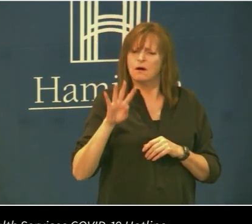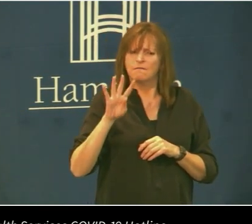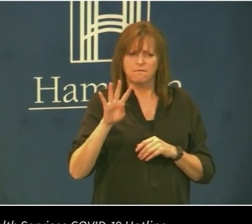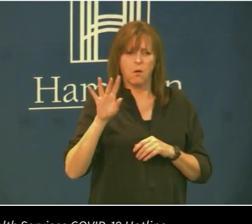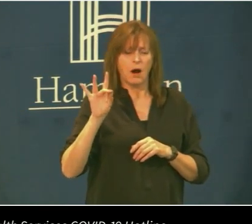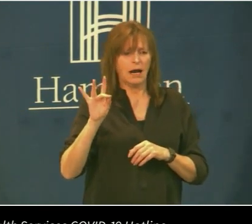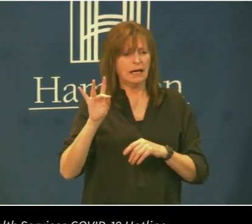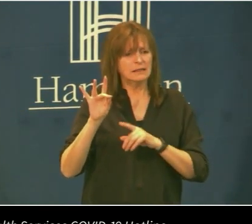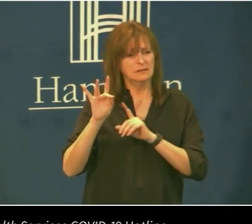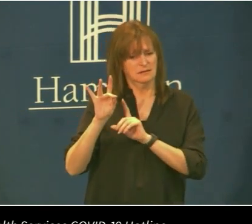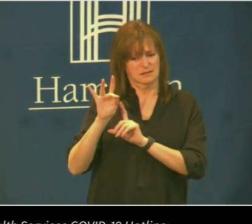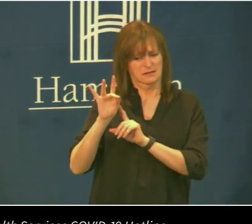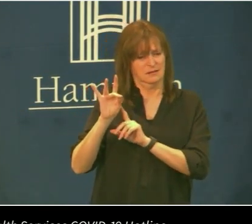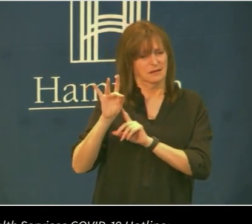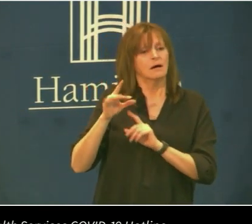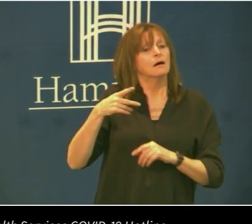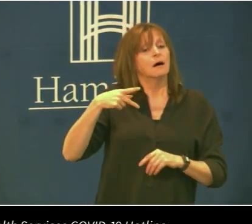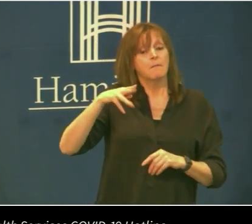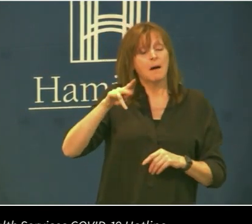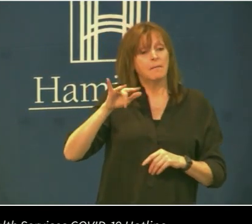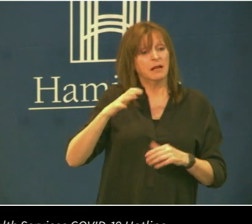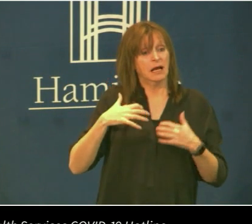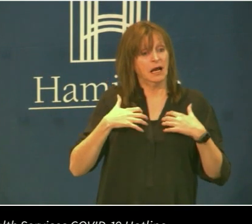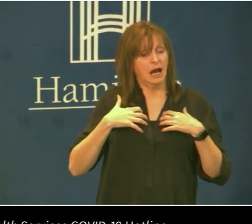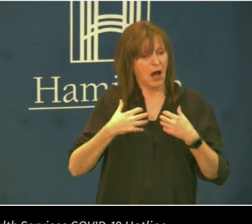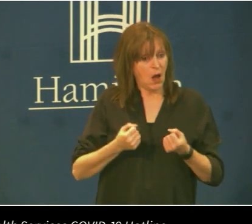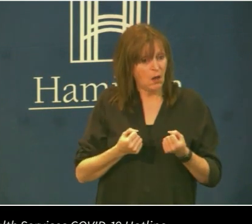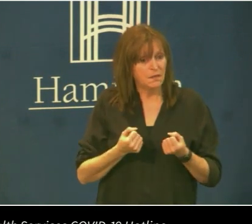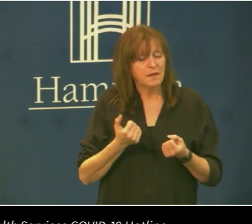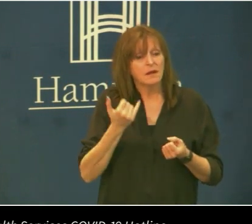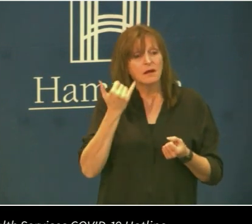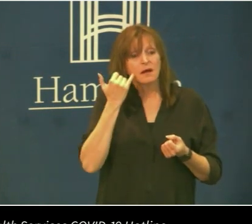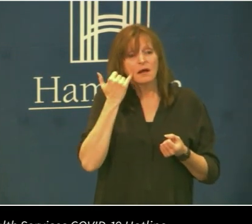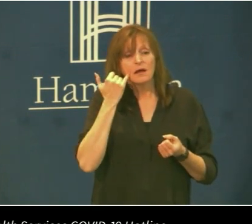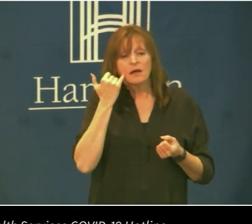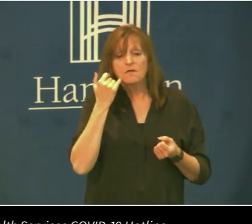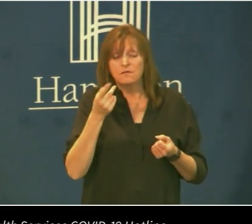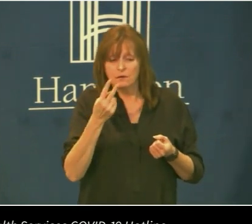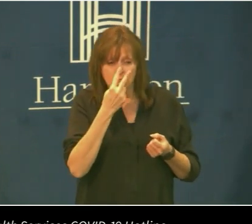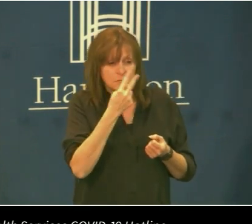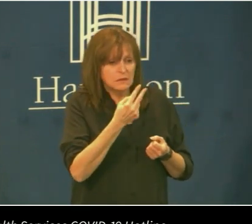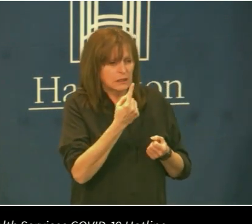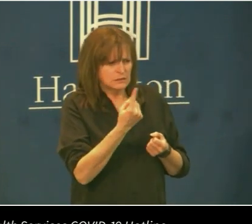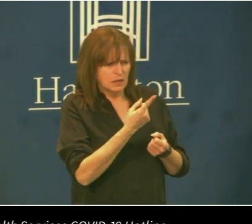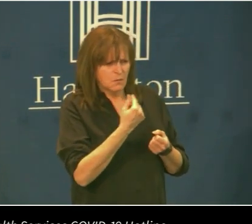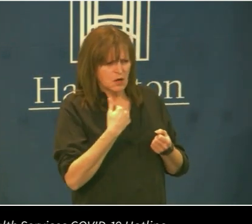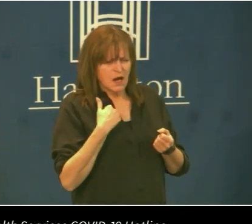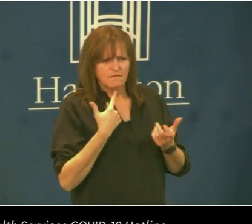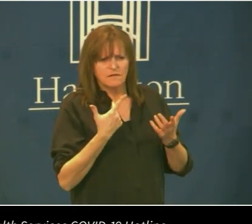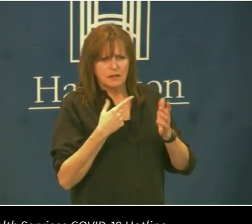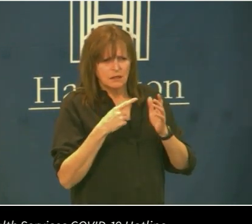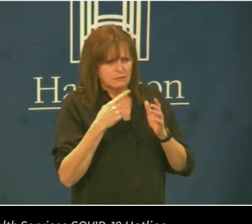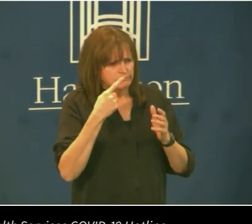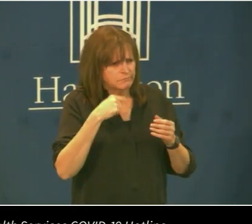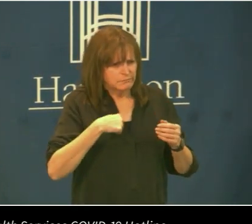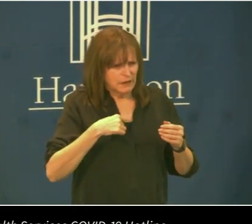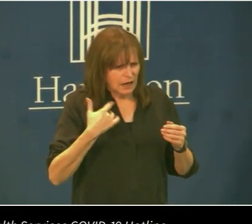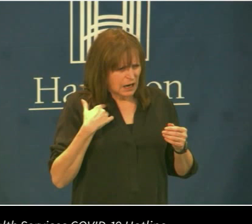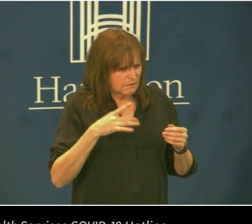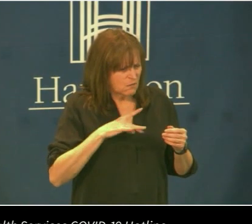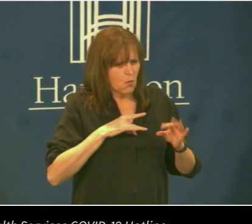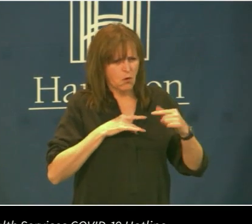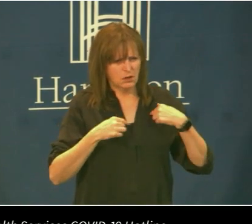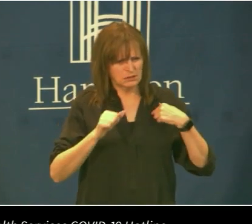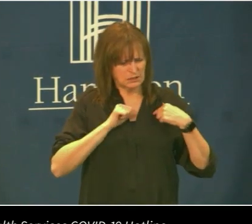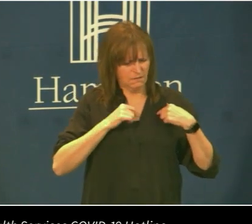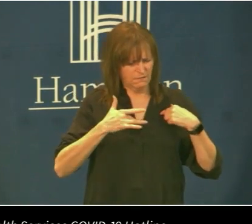has questions, certainly somebody who feels they need to travel to their doctor, get to the